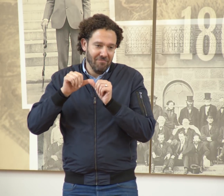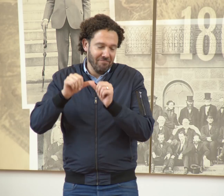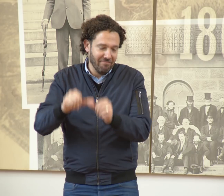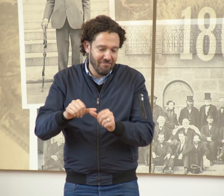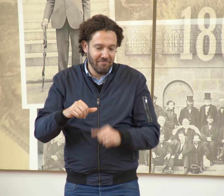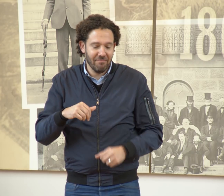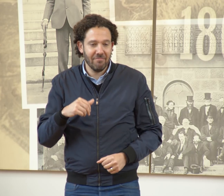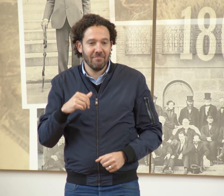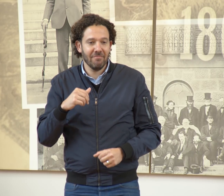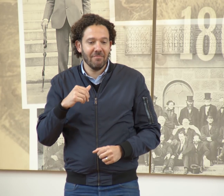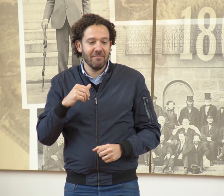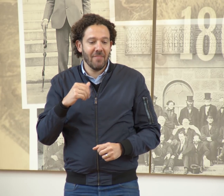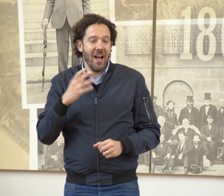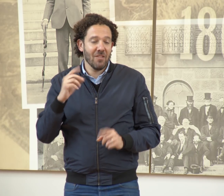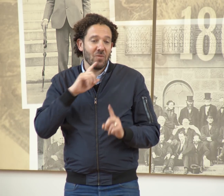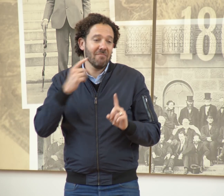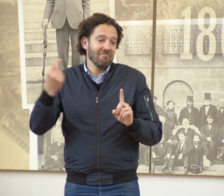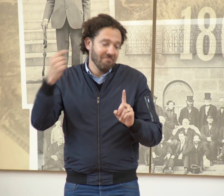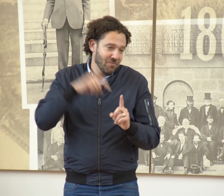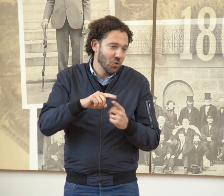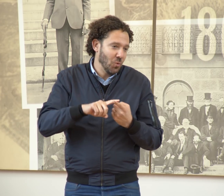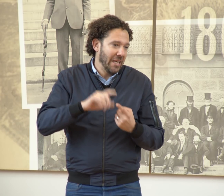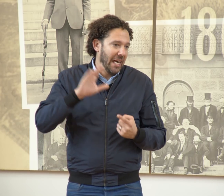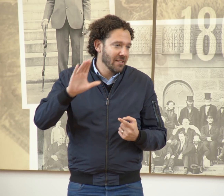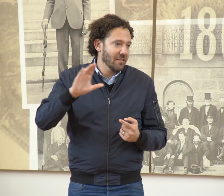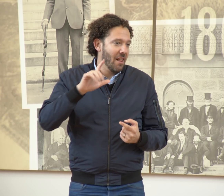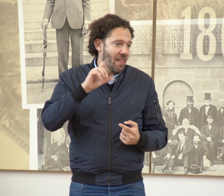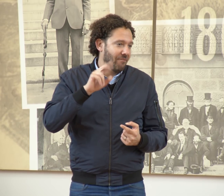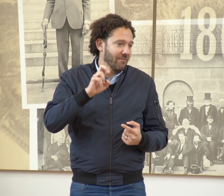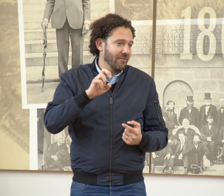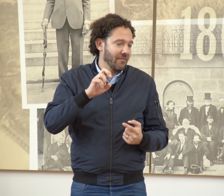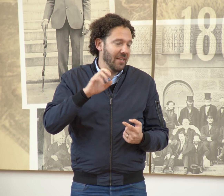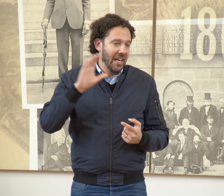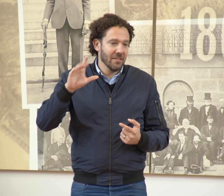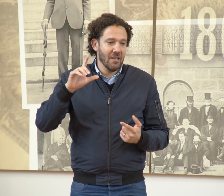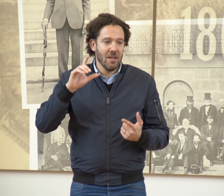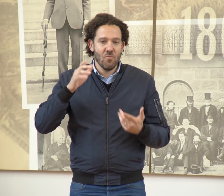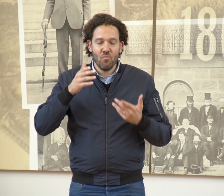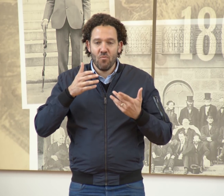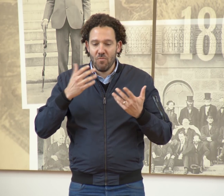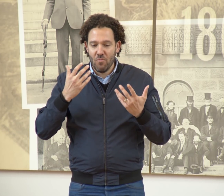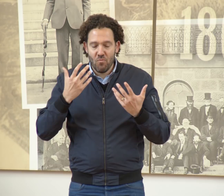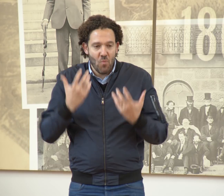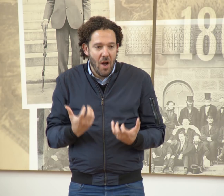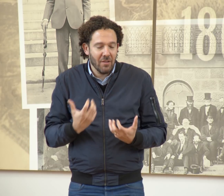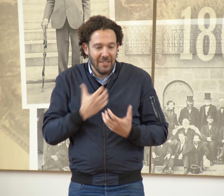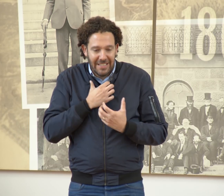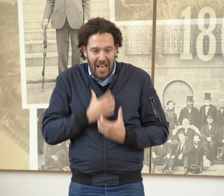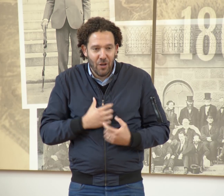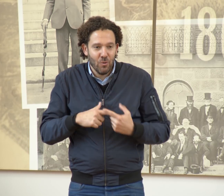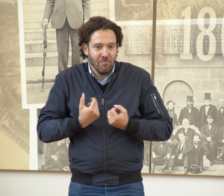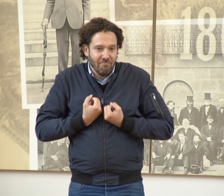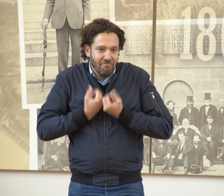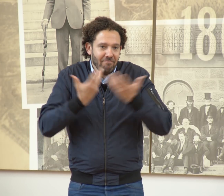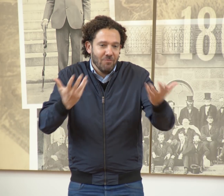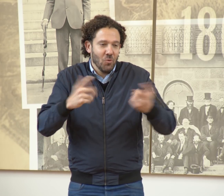And I want to honor his memory by continuing to act. His love and his